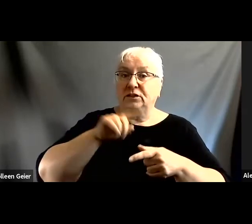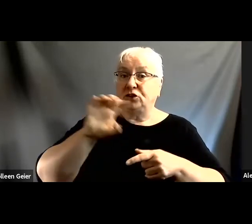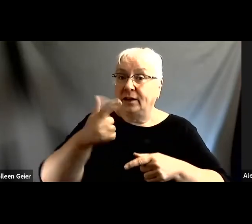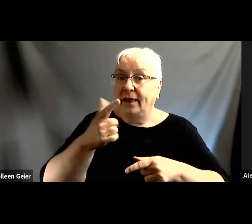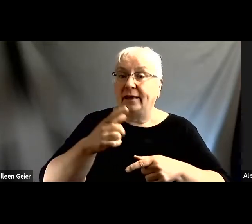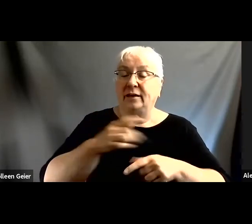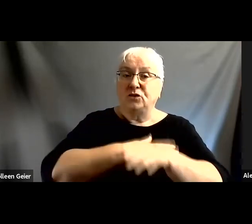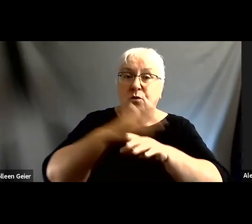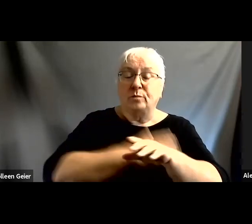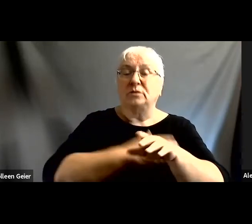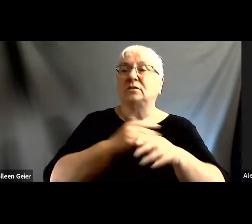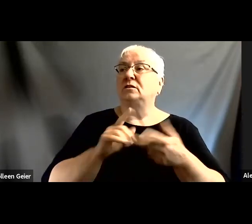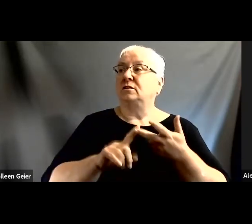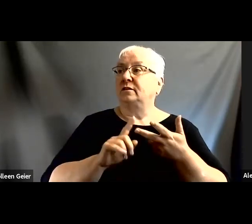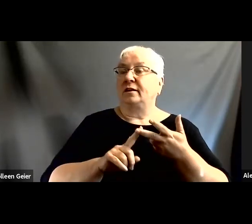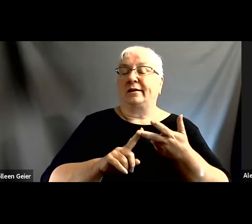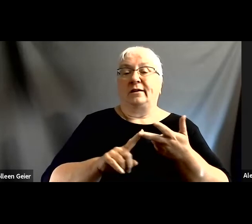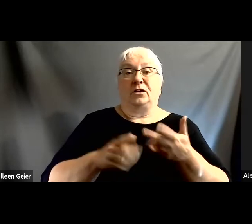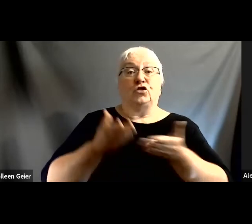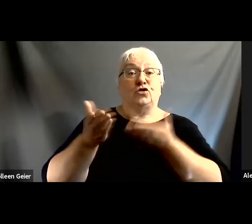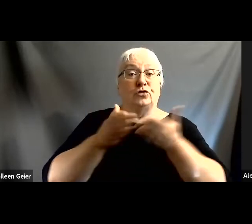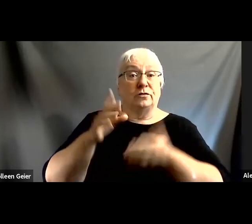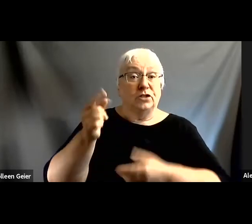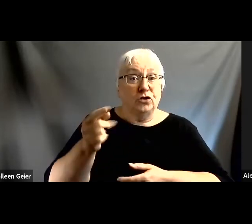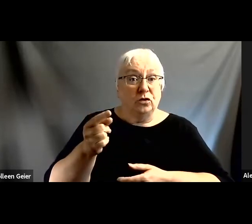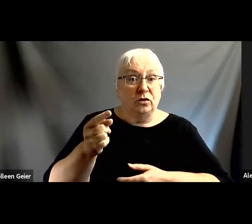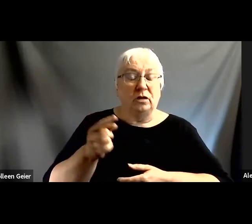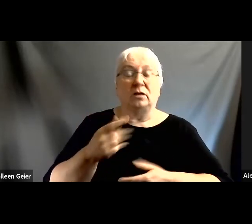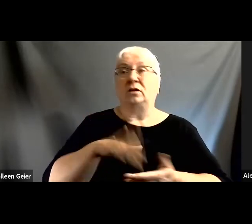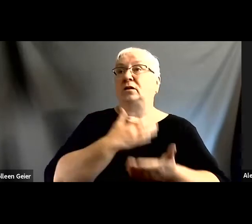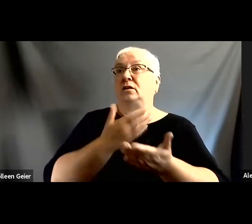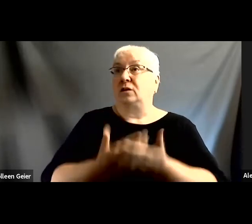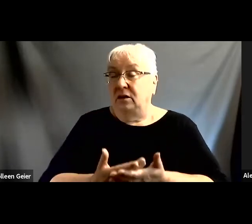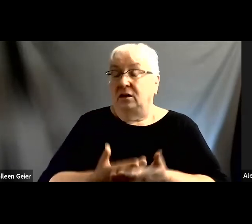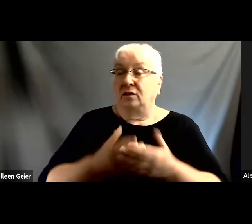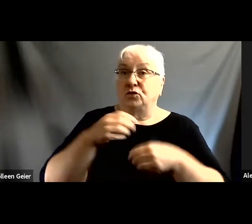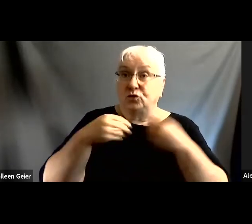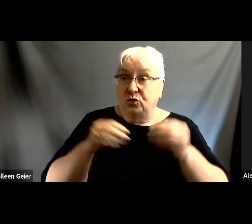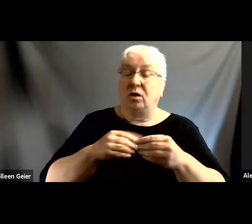arriving to storefronts with empty shelves is even harder for these persons.